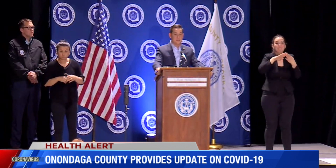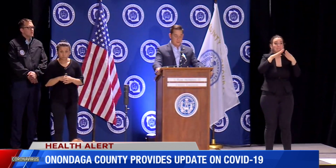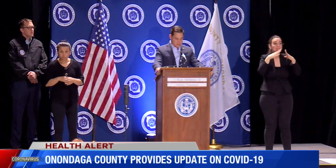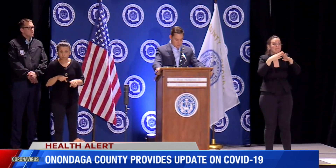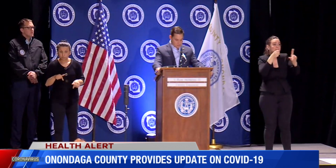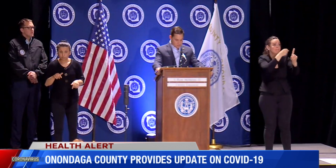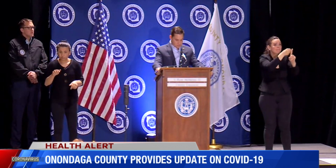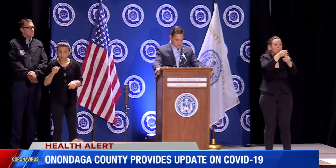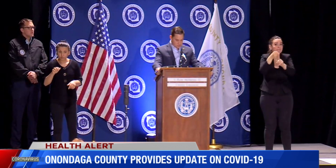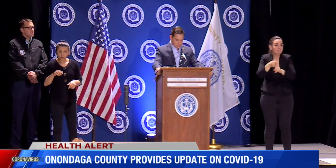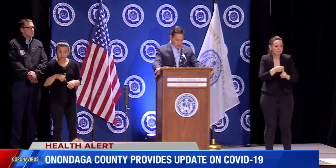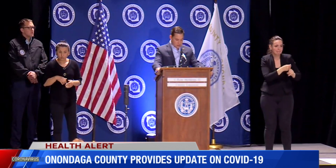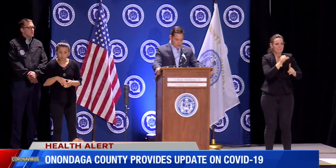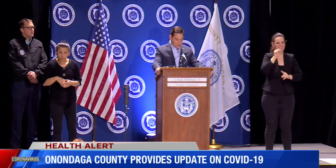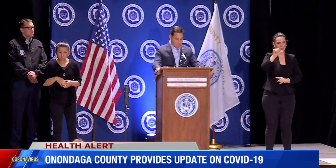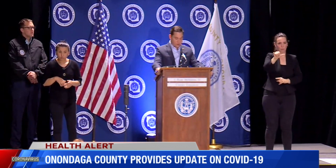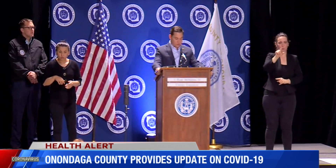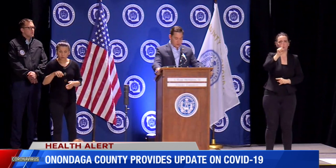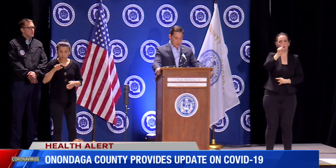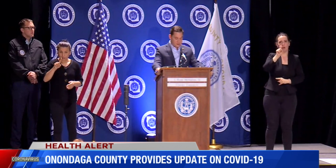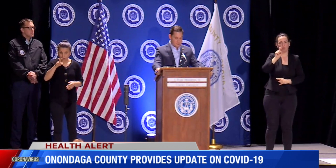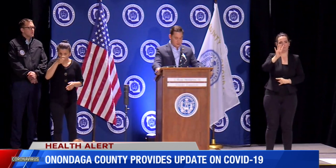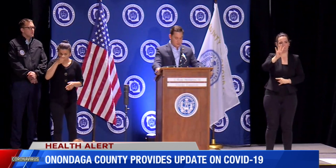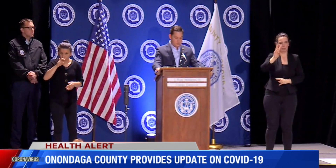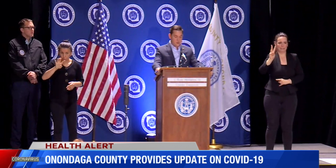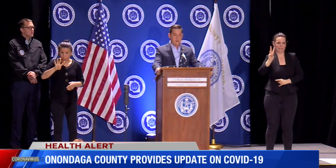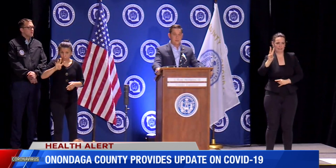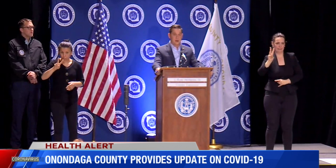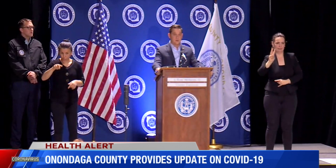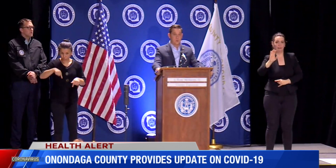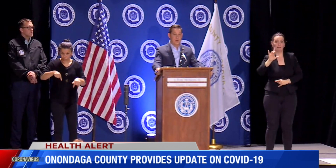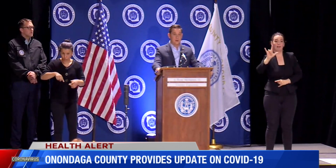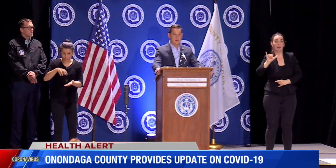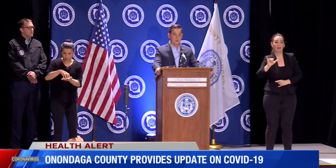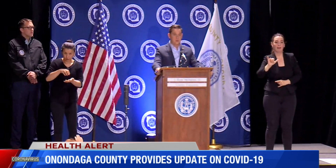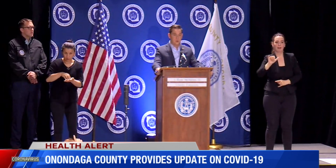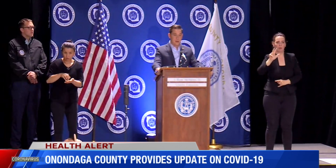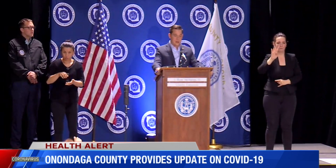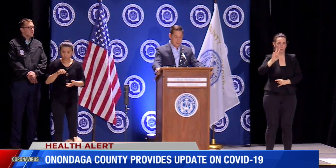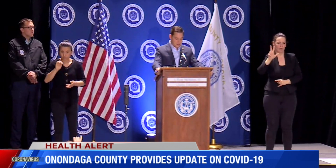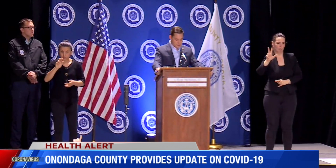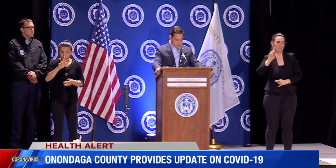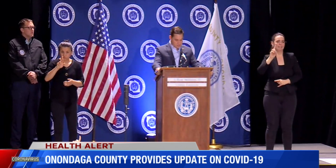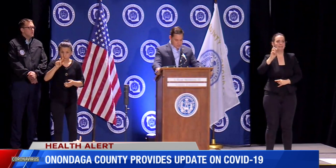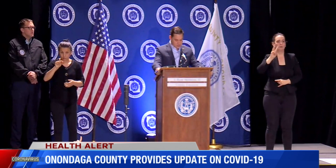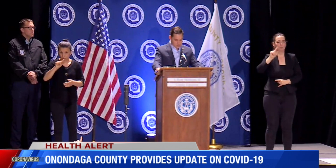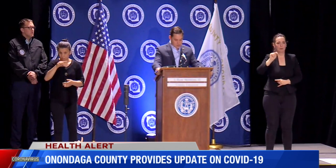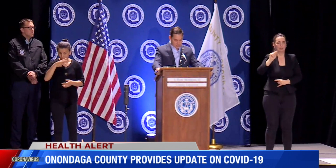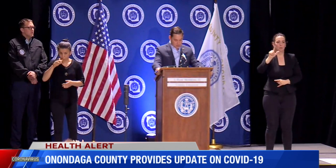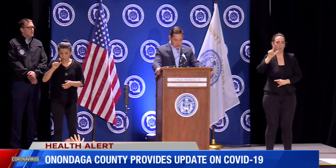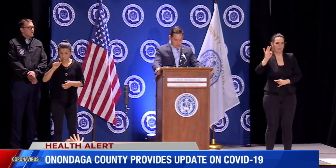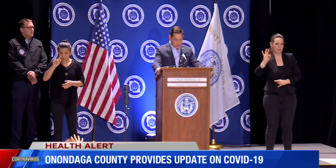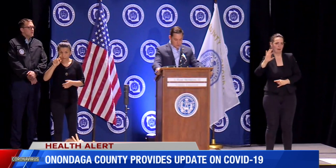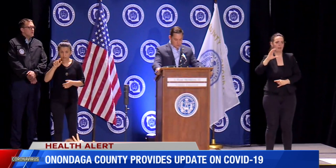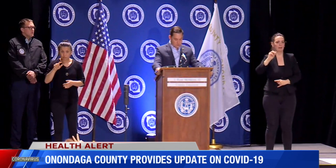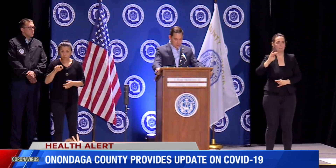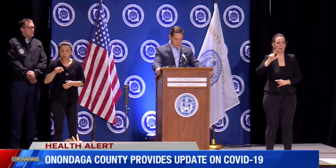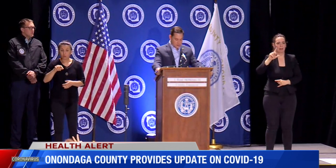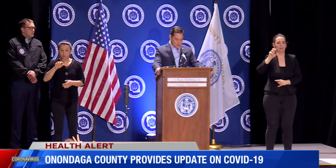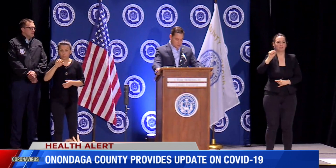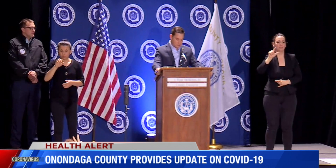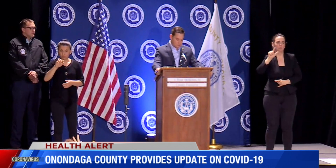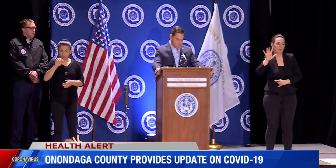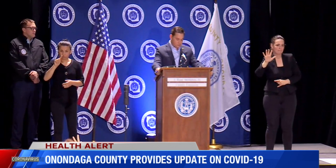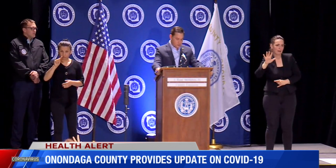146 cases. Town of Clay, 43 cases. Town of DeWitt, 29 cases. Town of Camillus,